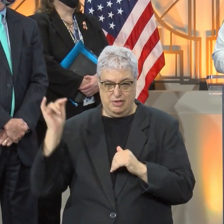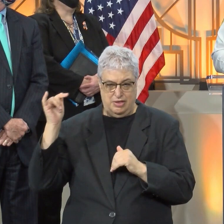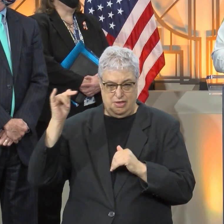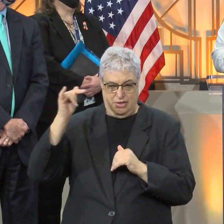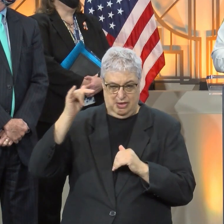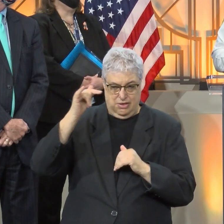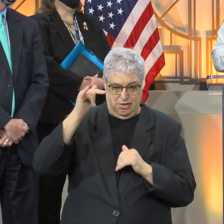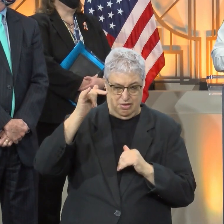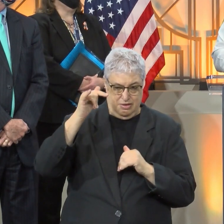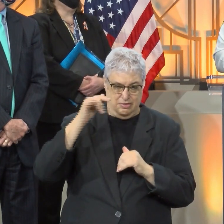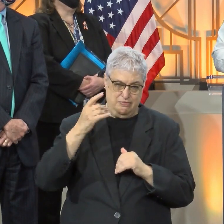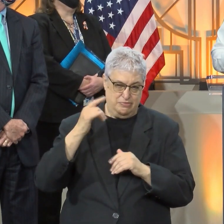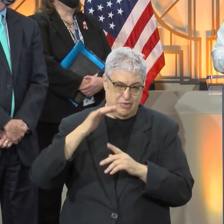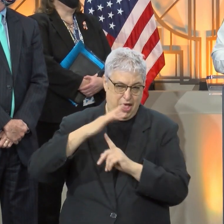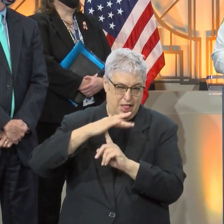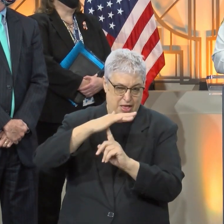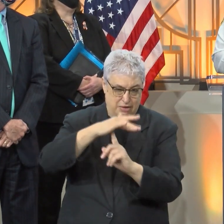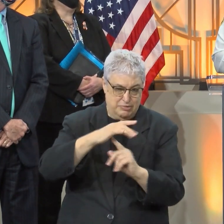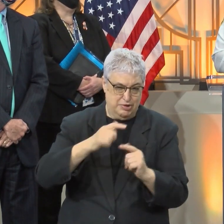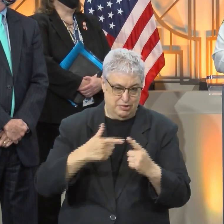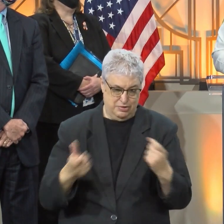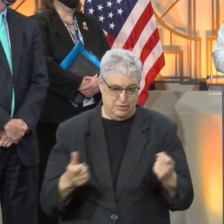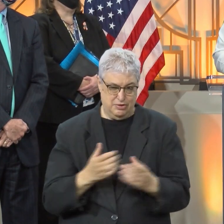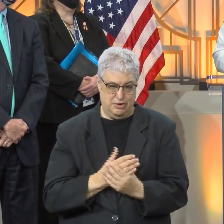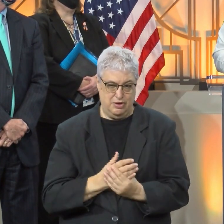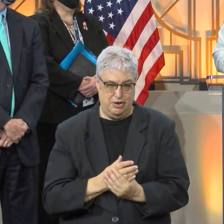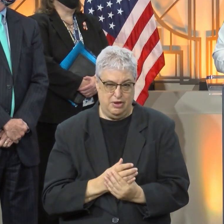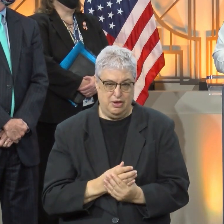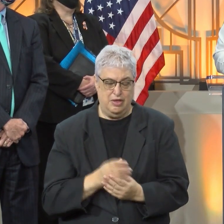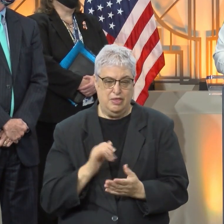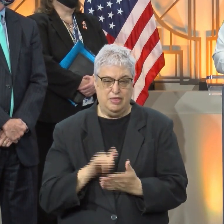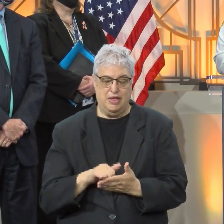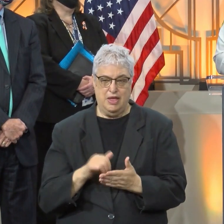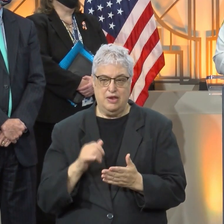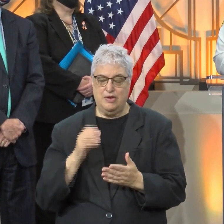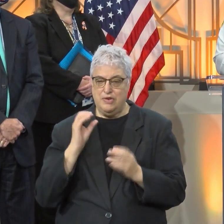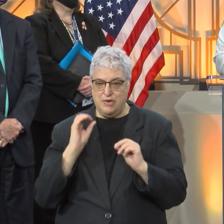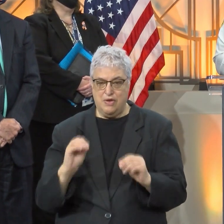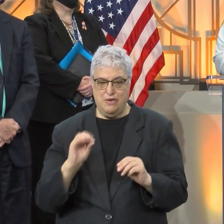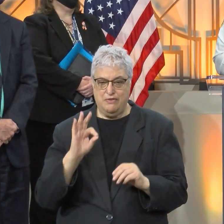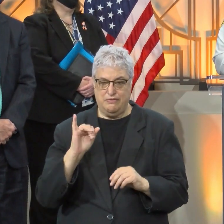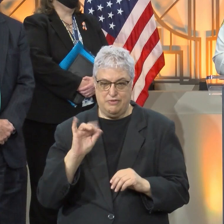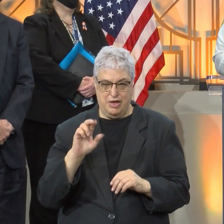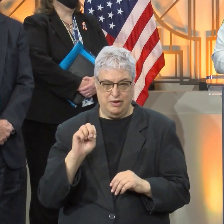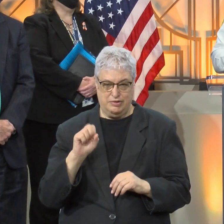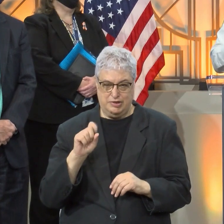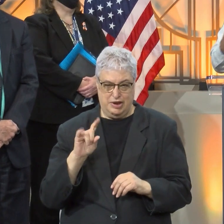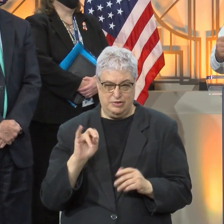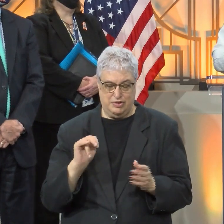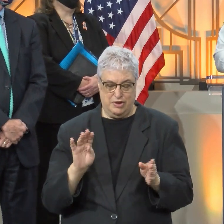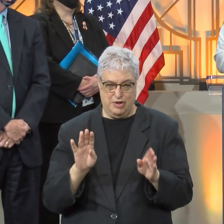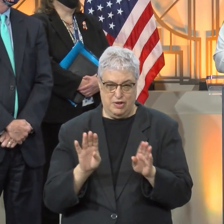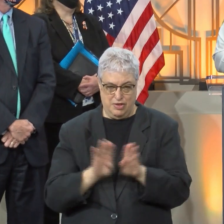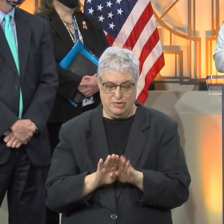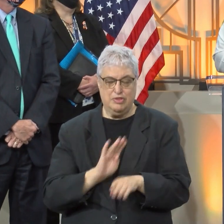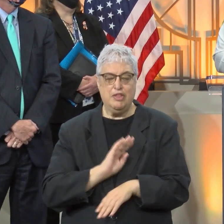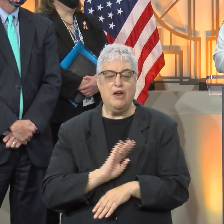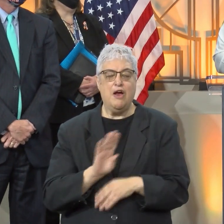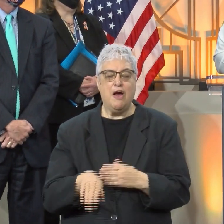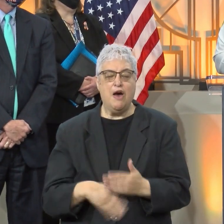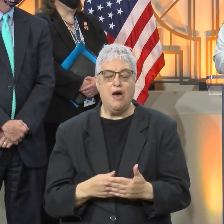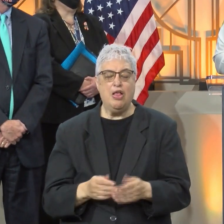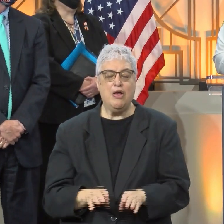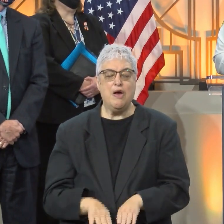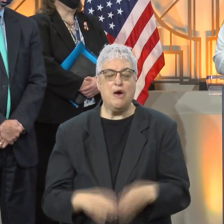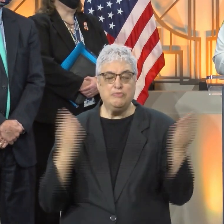Okay? So I want to clarify that and make it perfectly clear that there are no fire stations that have been closed, because I know that there's been some